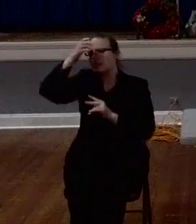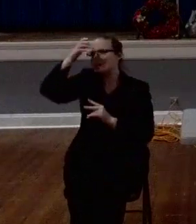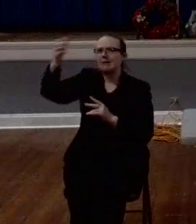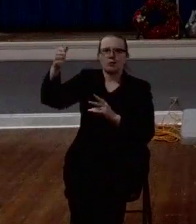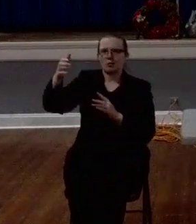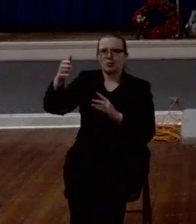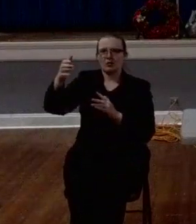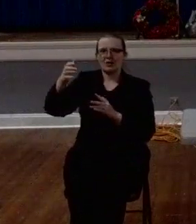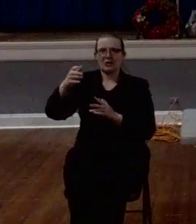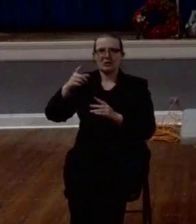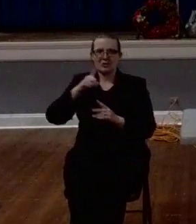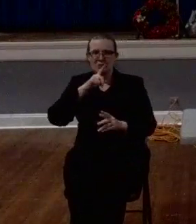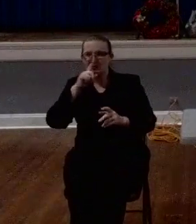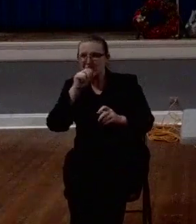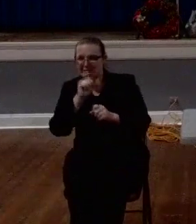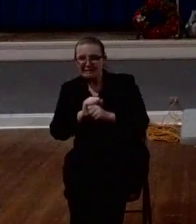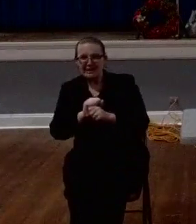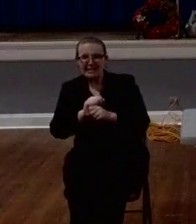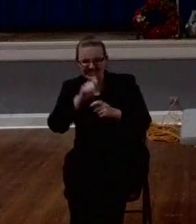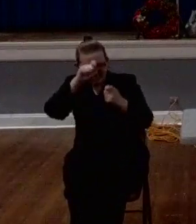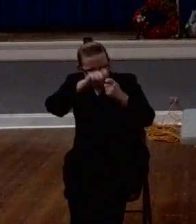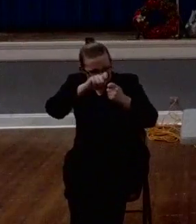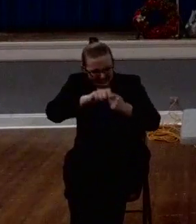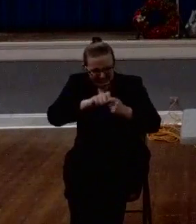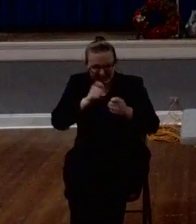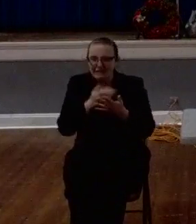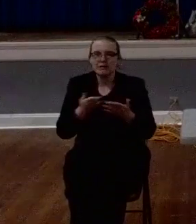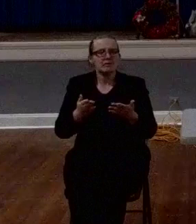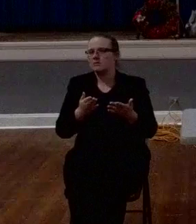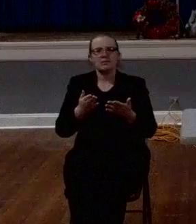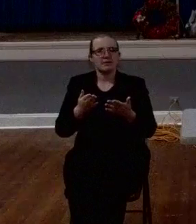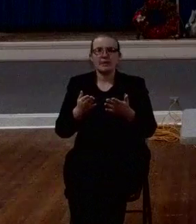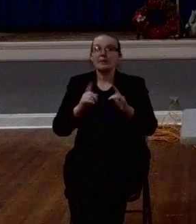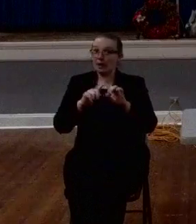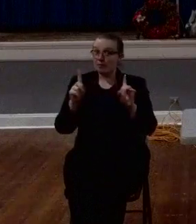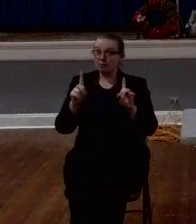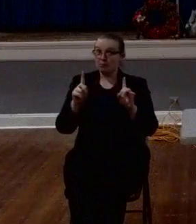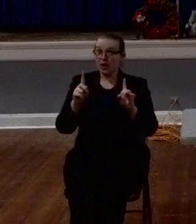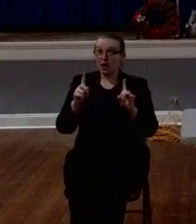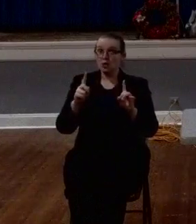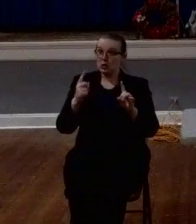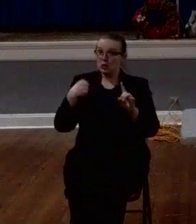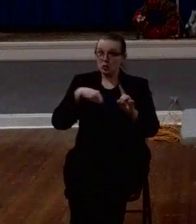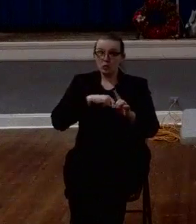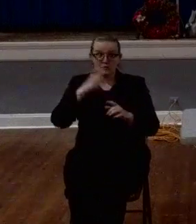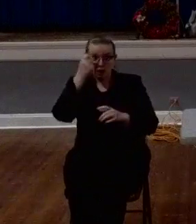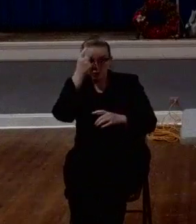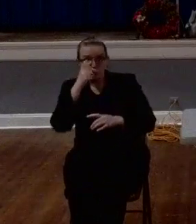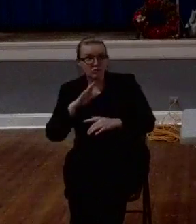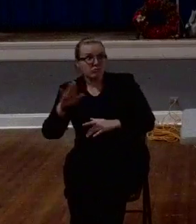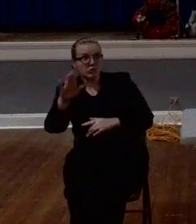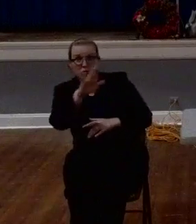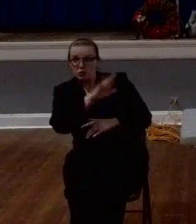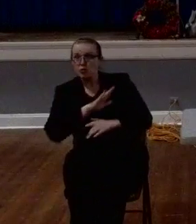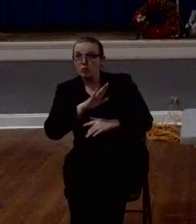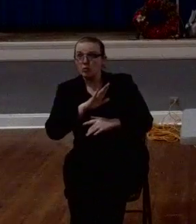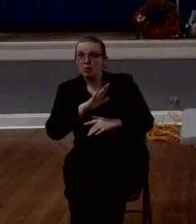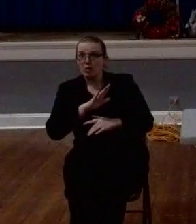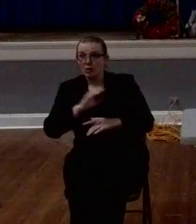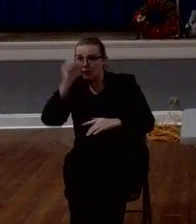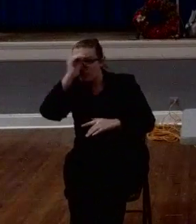able to really pinpoint a lot of those elements, but it is certainly something that we have heard, and it is something that's been consistent. So